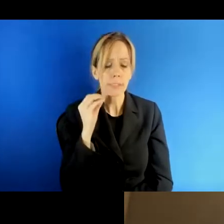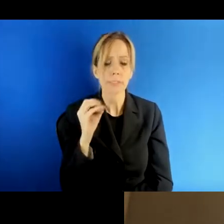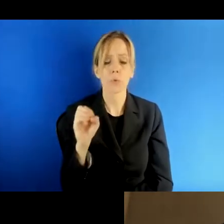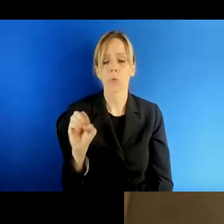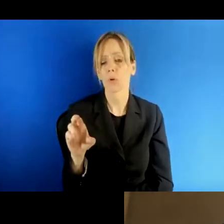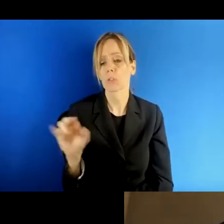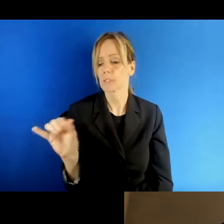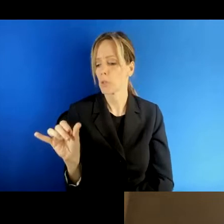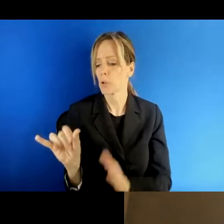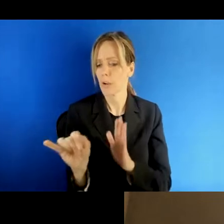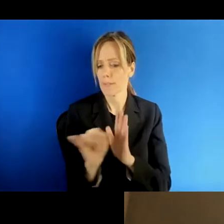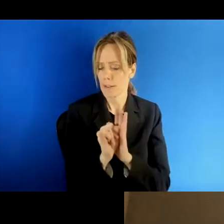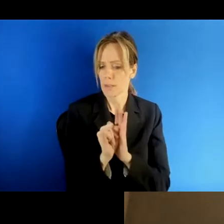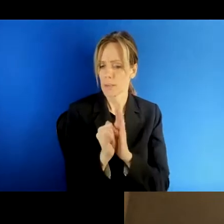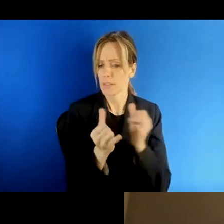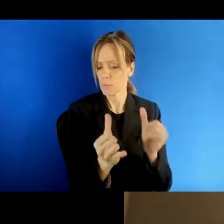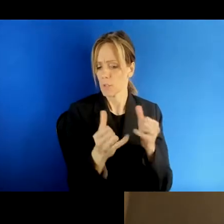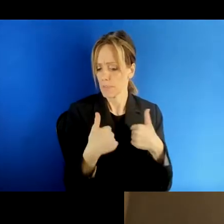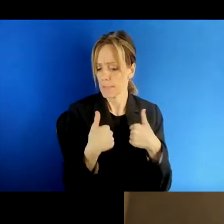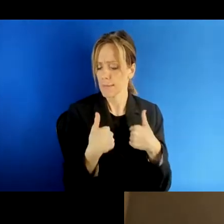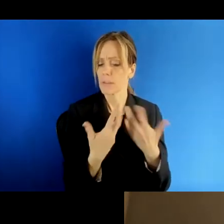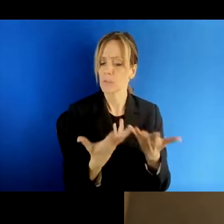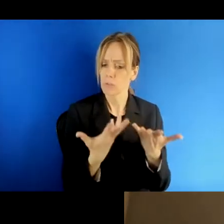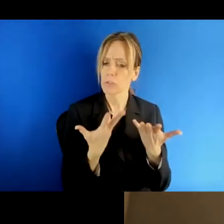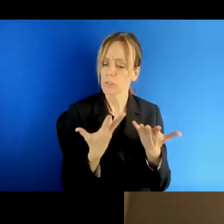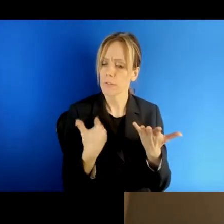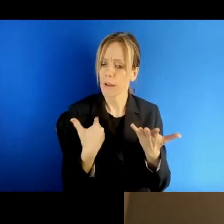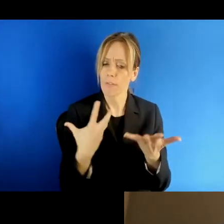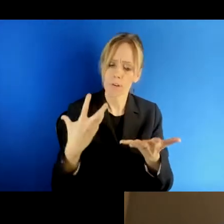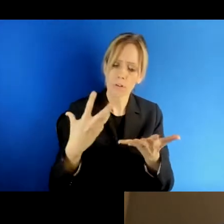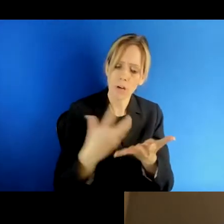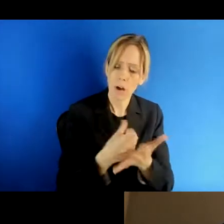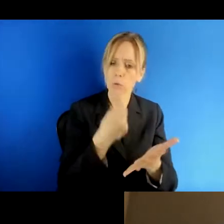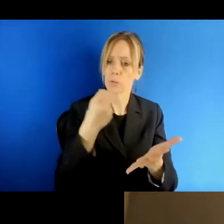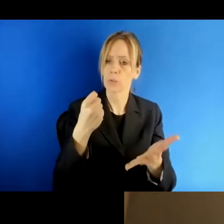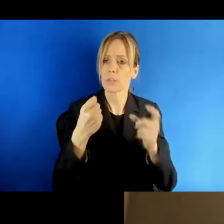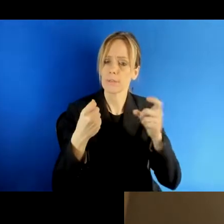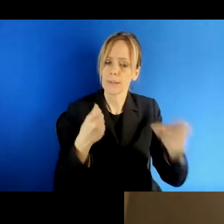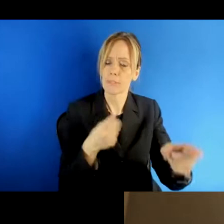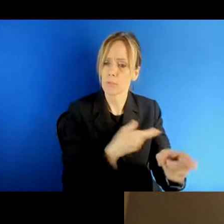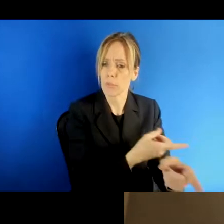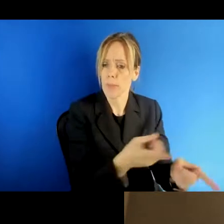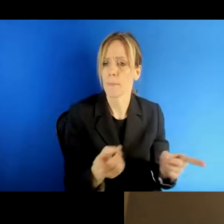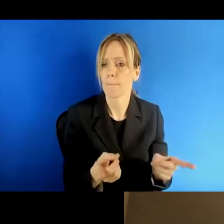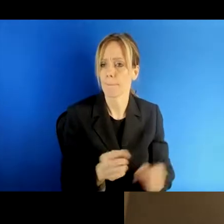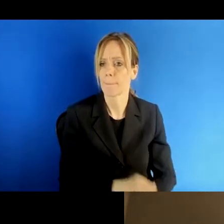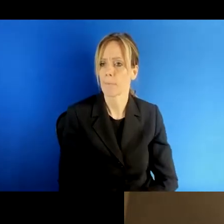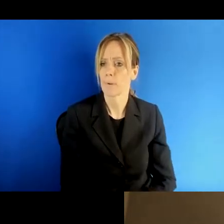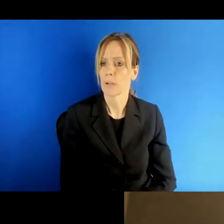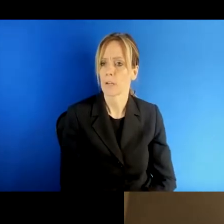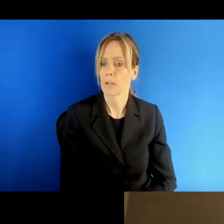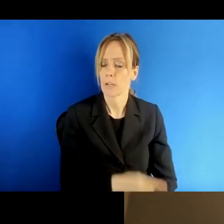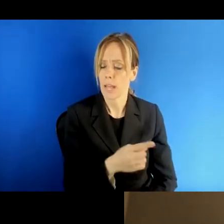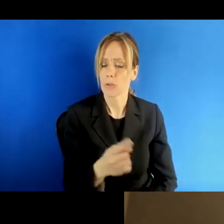identities as me to just be given the opportunity and be seen